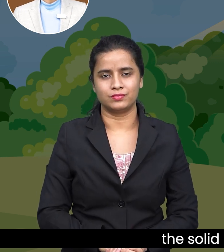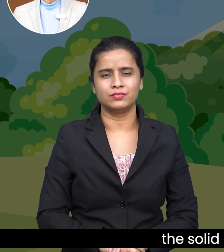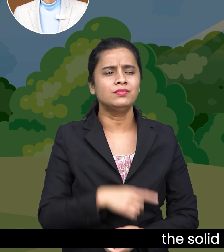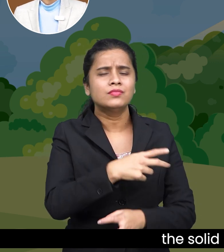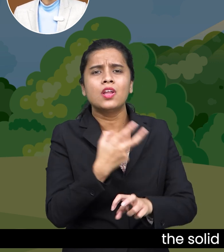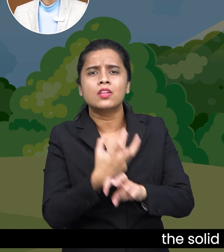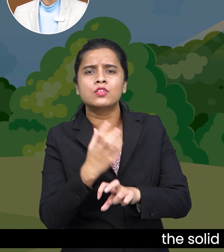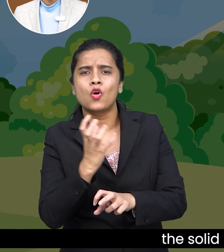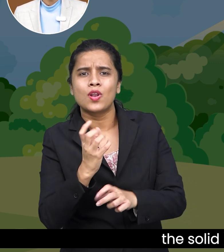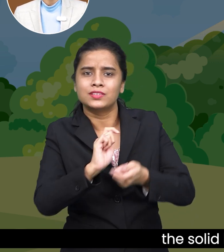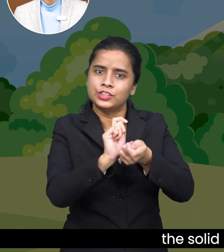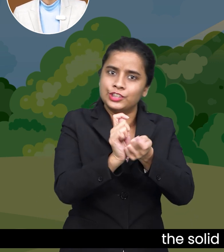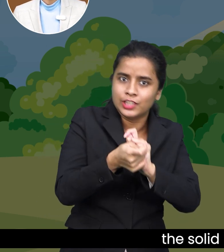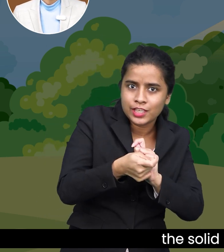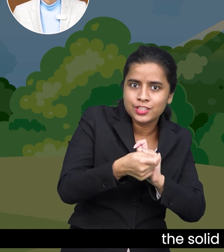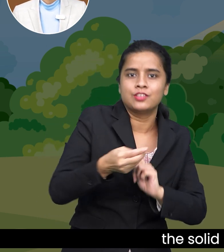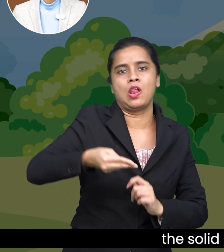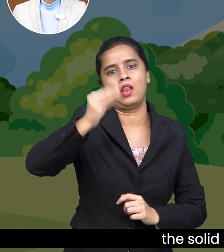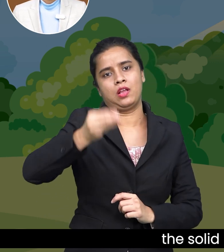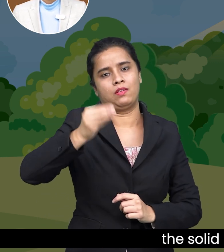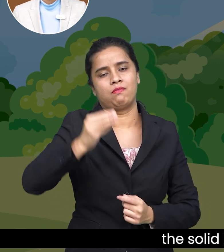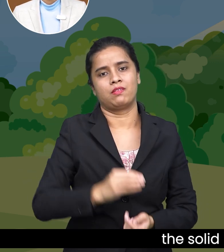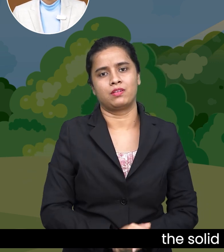Here the solid has changed into liquid.